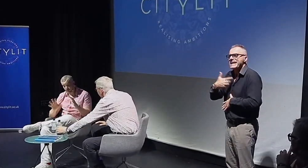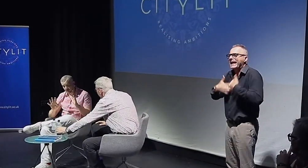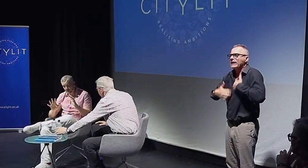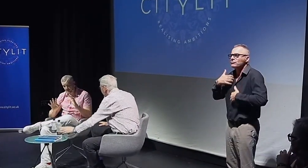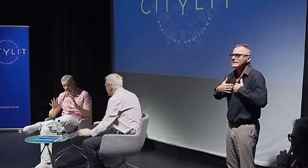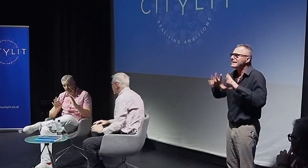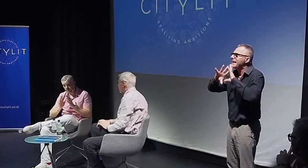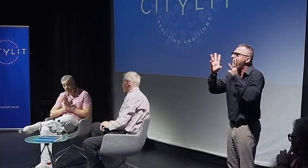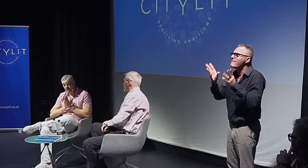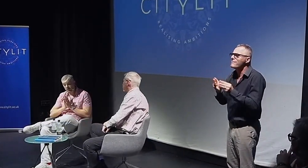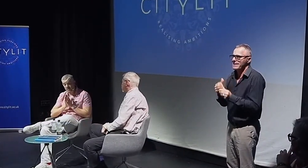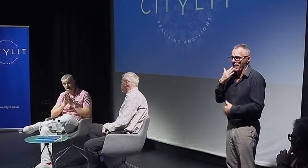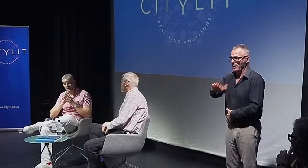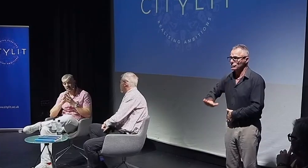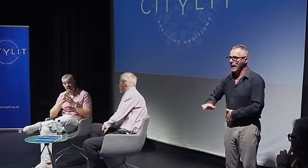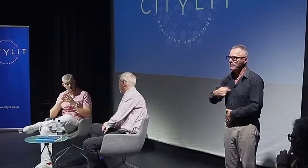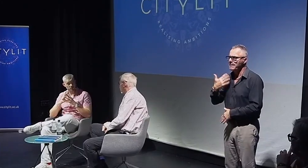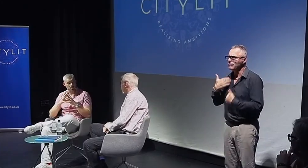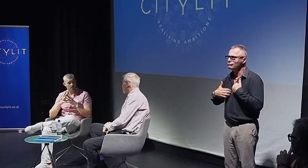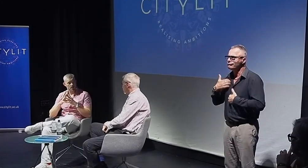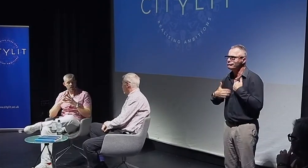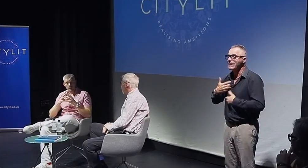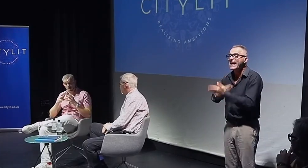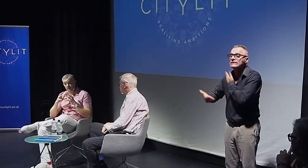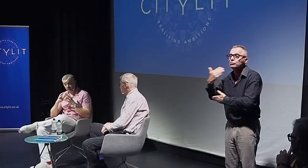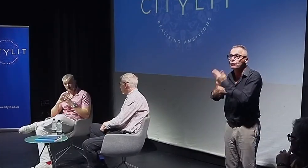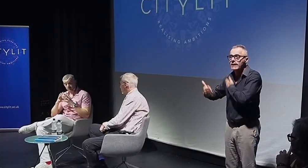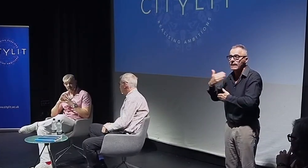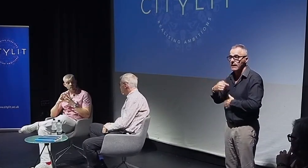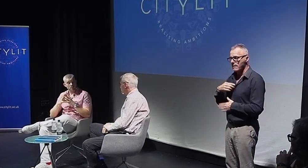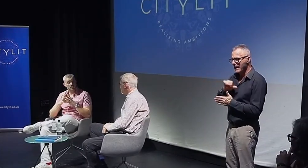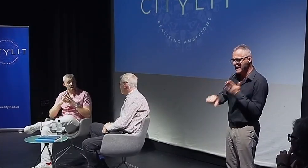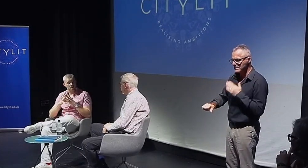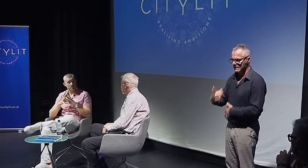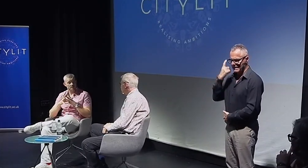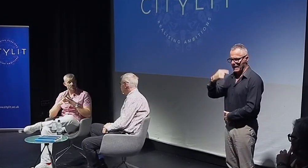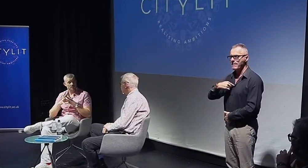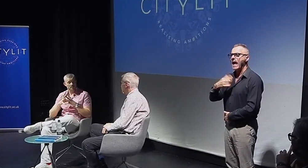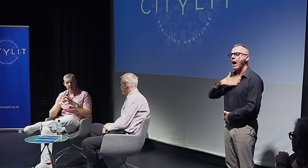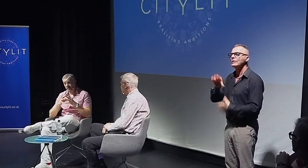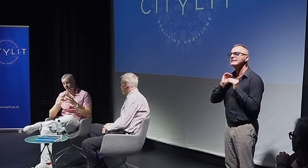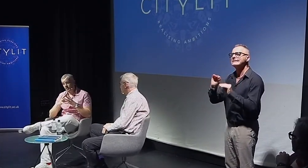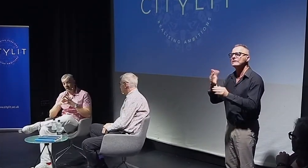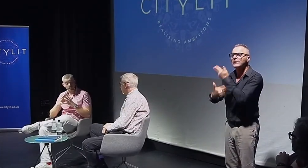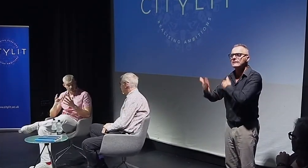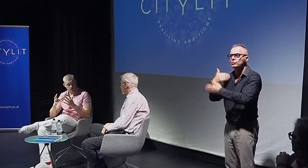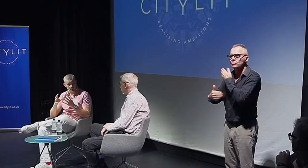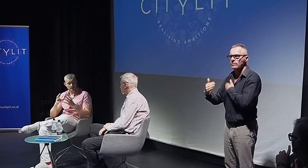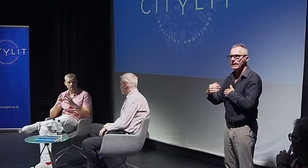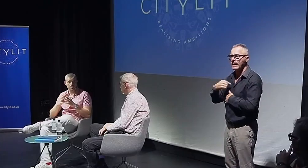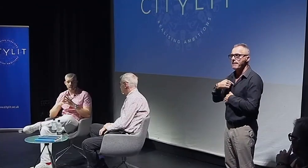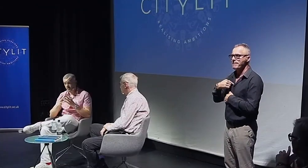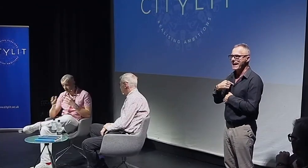interested in everything as a kid, but I was really interested in history. And I started off thinking I was going to be a history teacher. And I had a